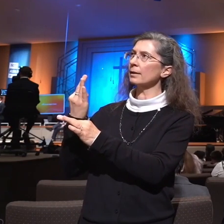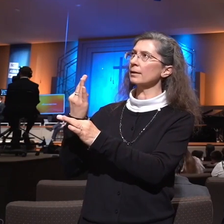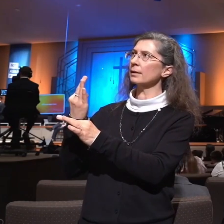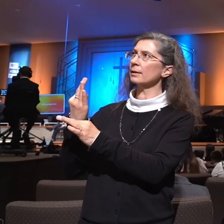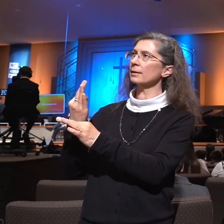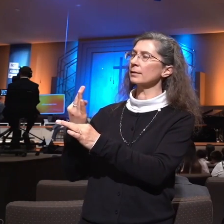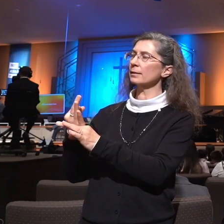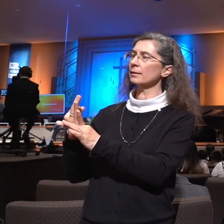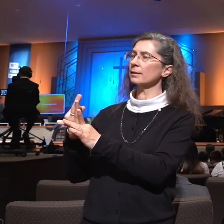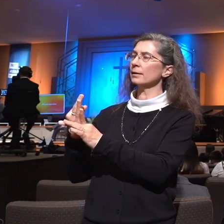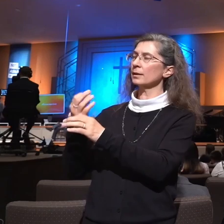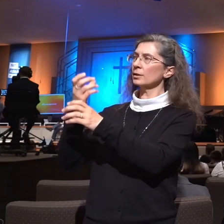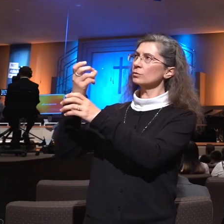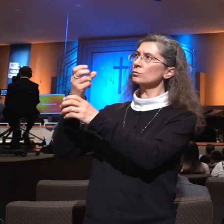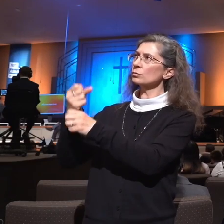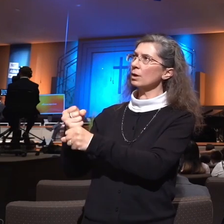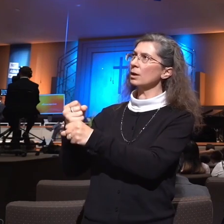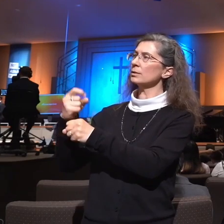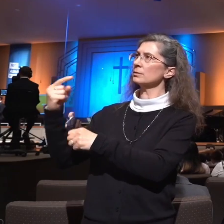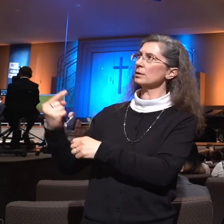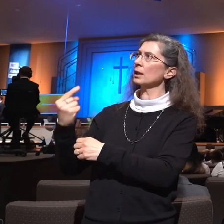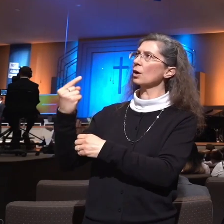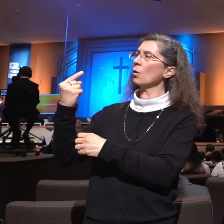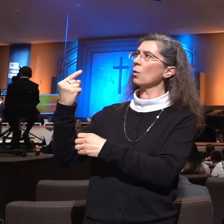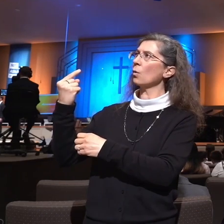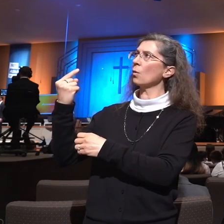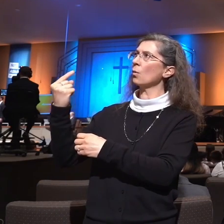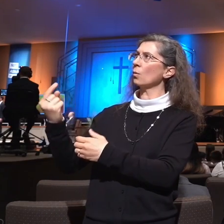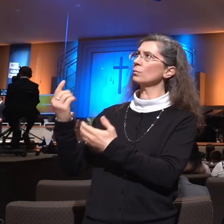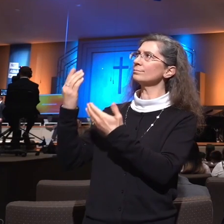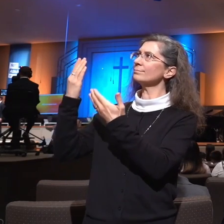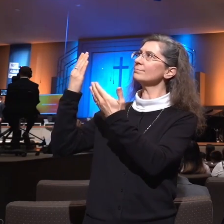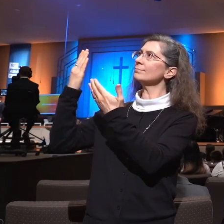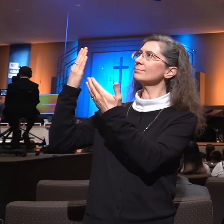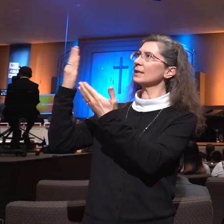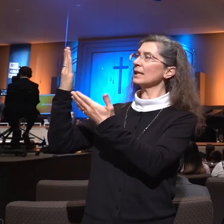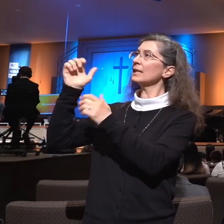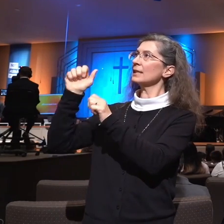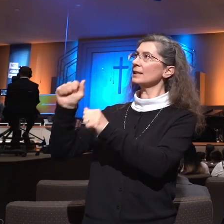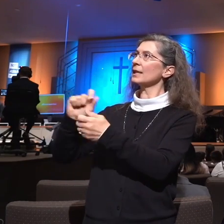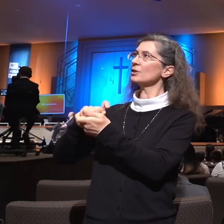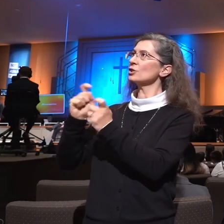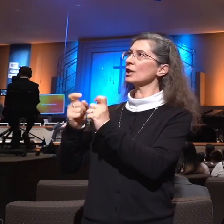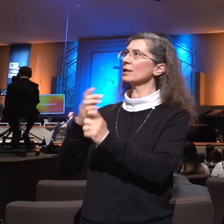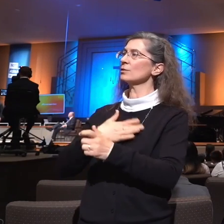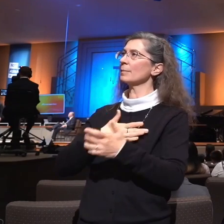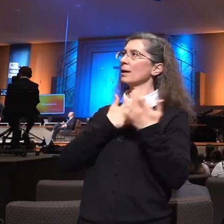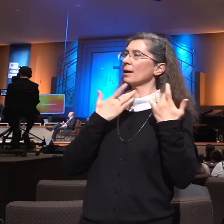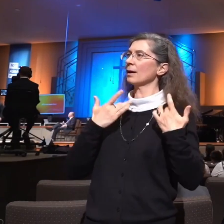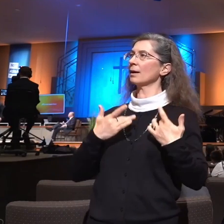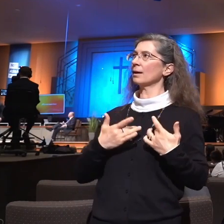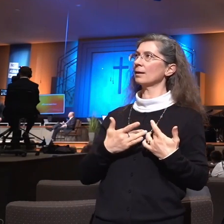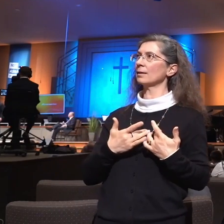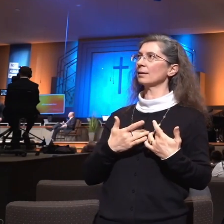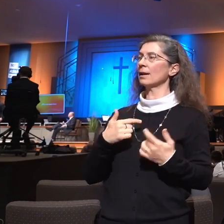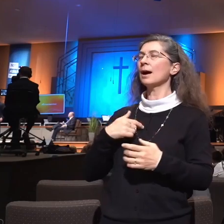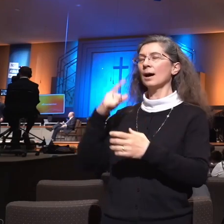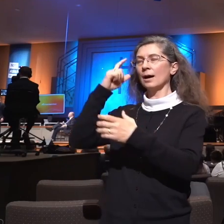one who can change my heart. I believe God. I